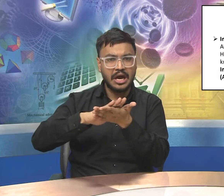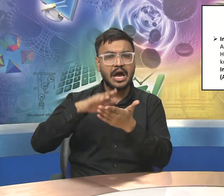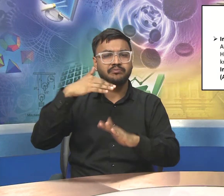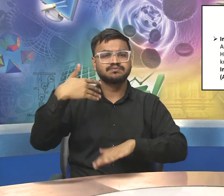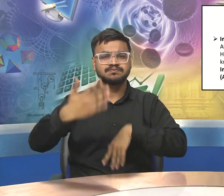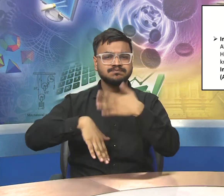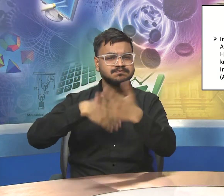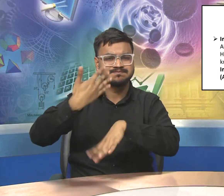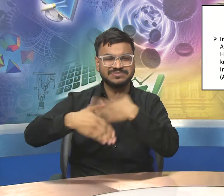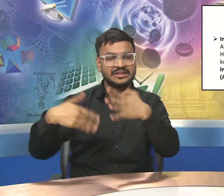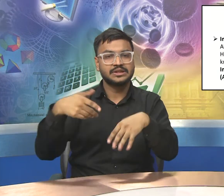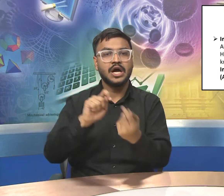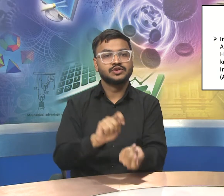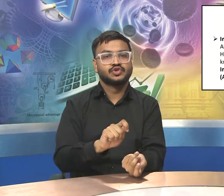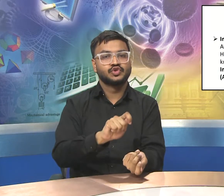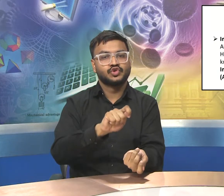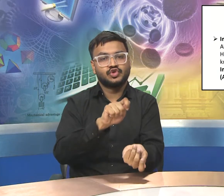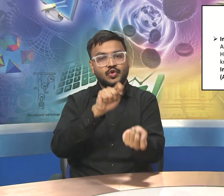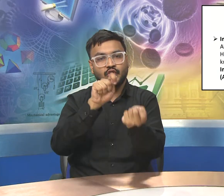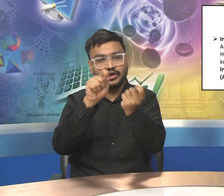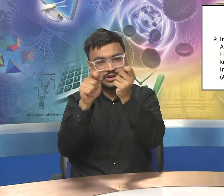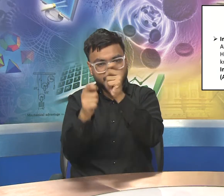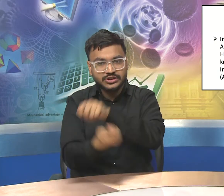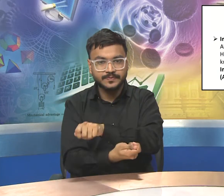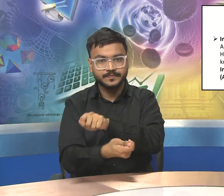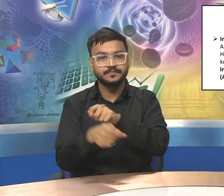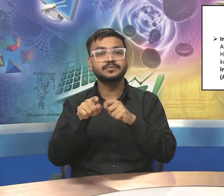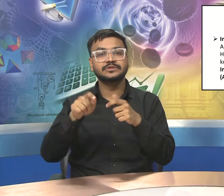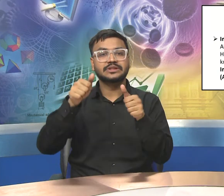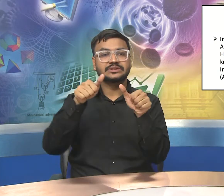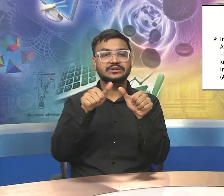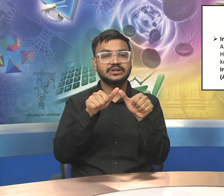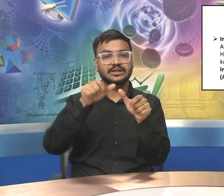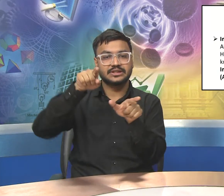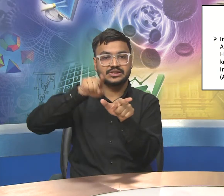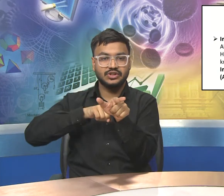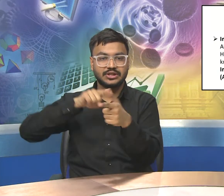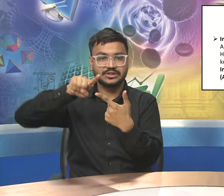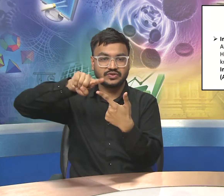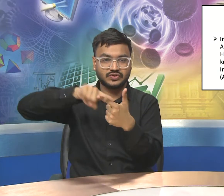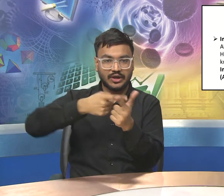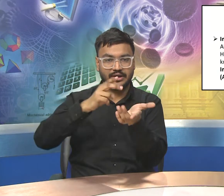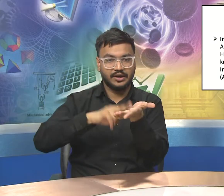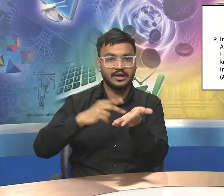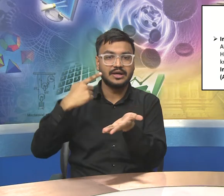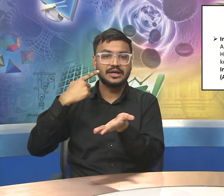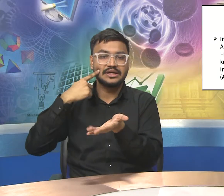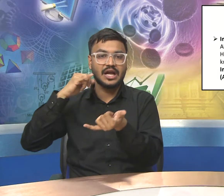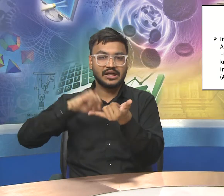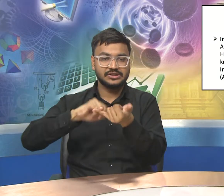Ali Yavar Jung National Institute of Hearing Handicap in Bombay,